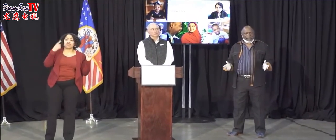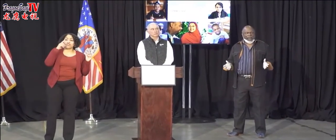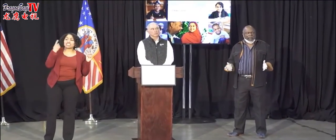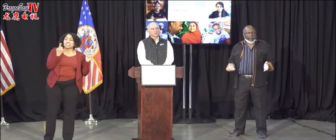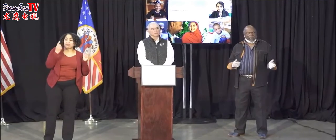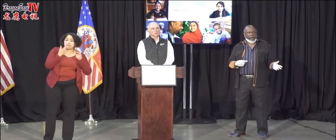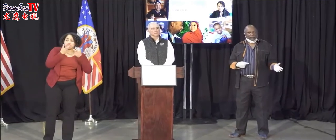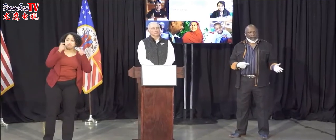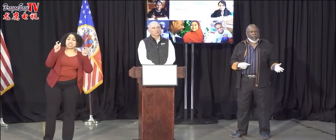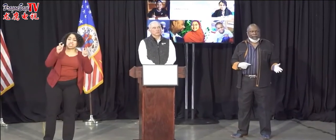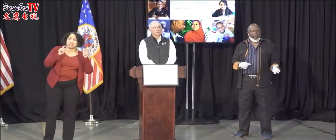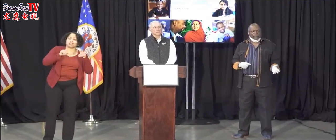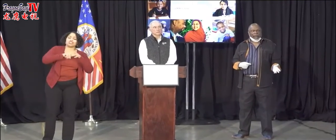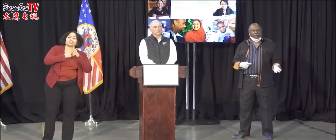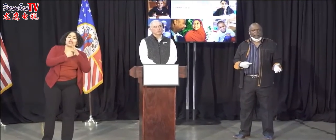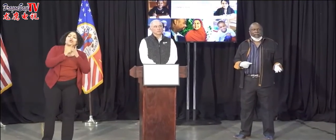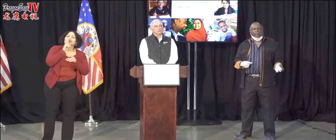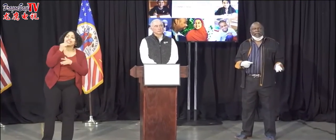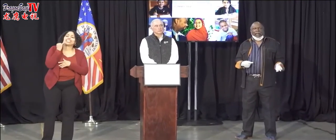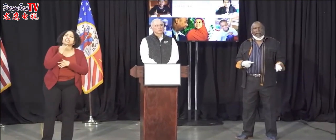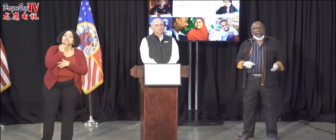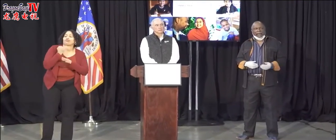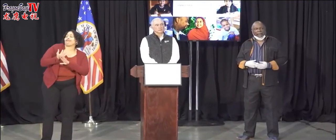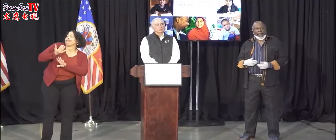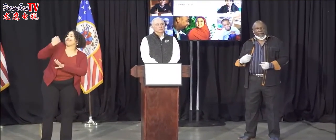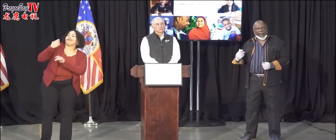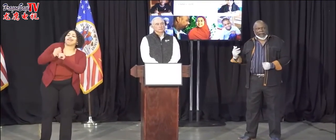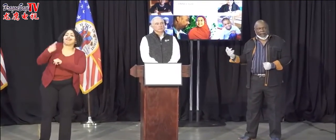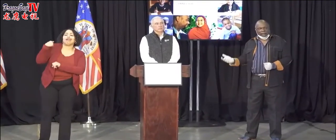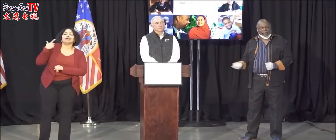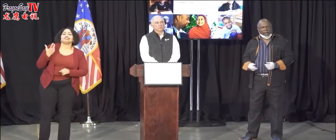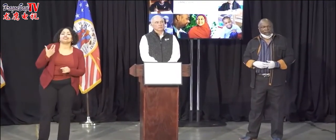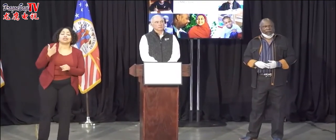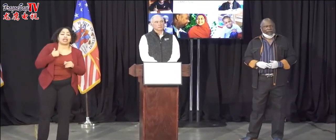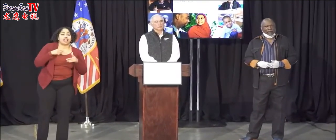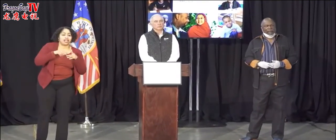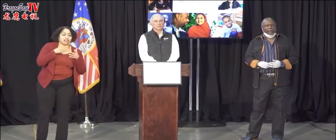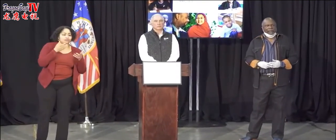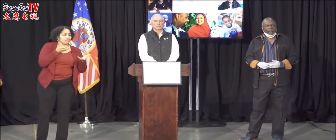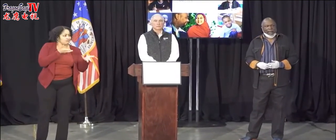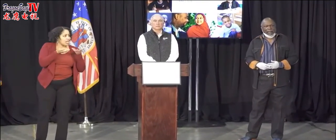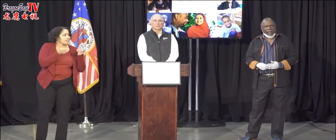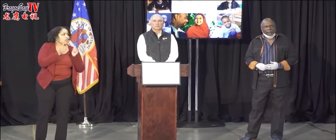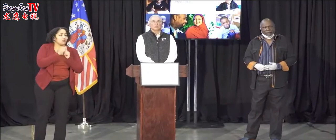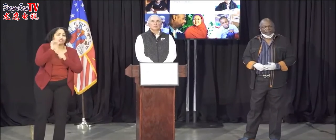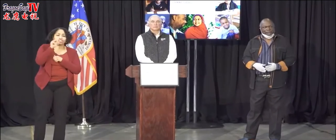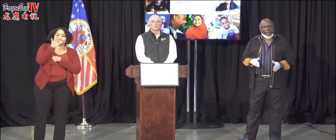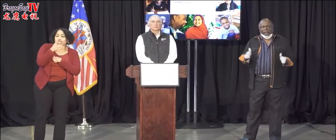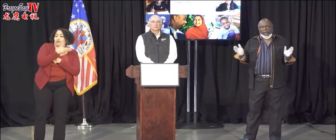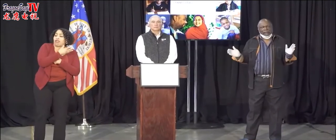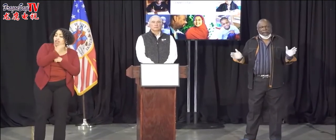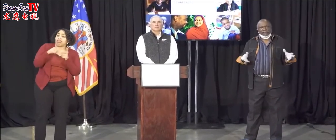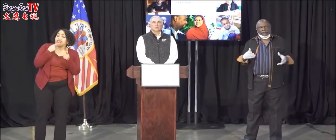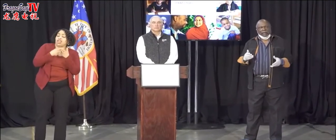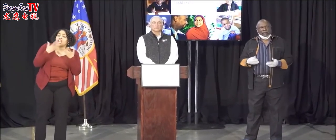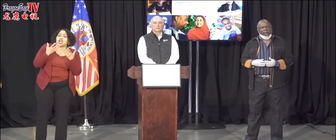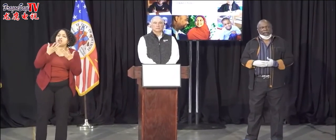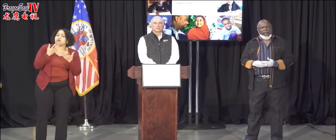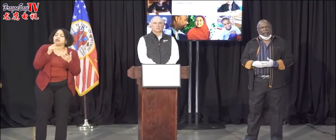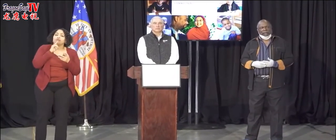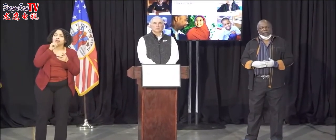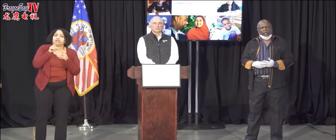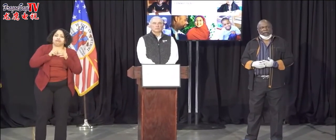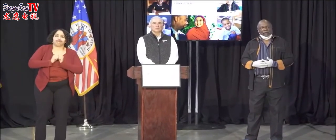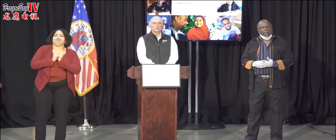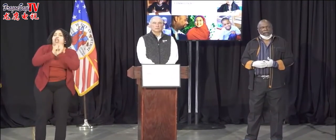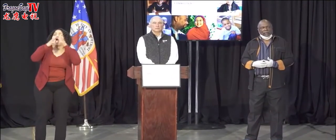something big started in Israel last year, and our conversation with Jerry, and then it just